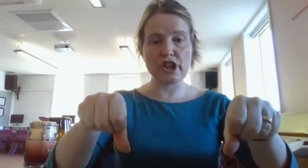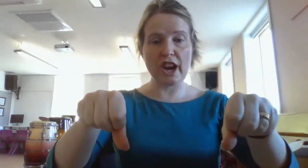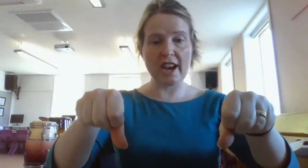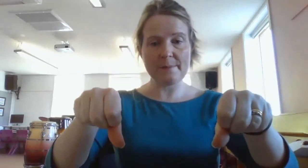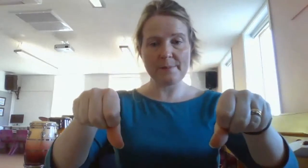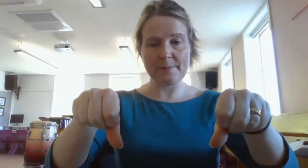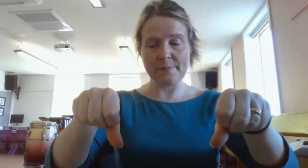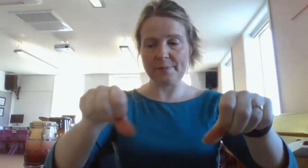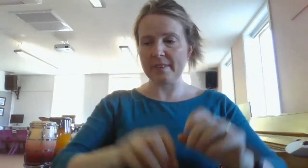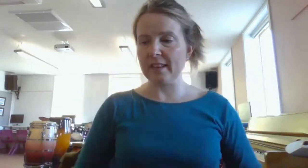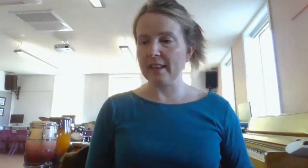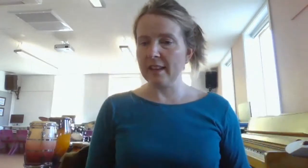chair,